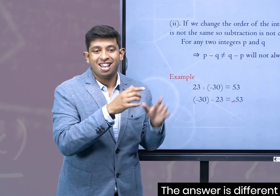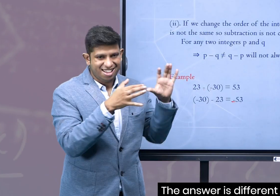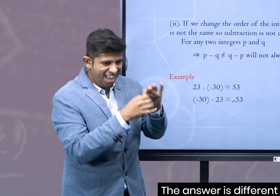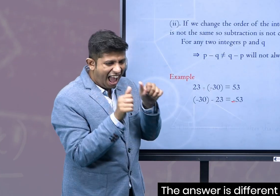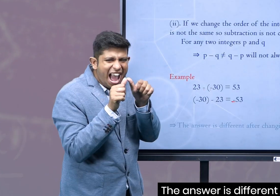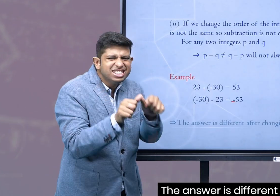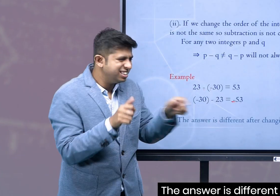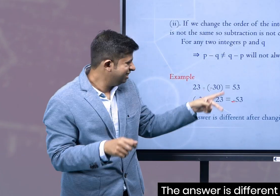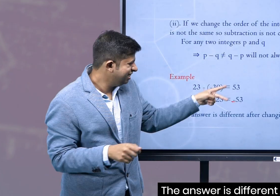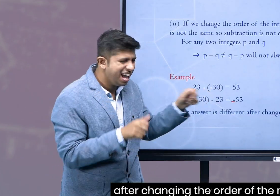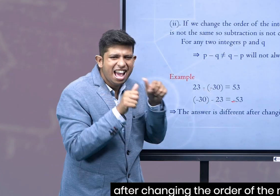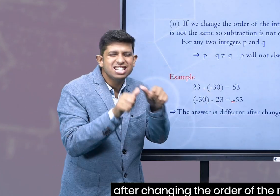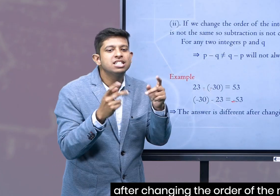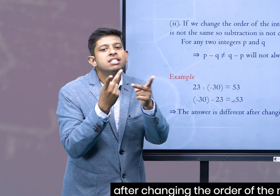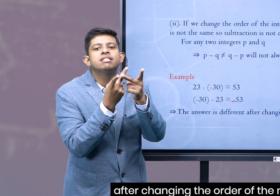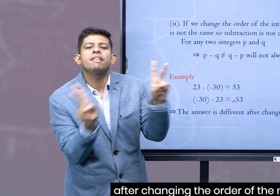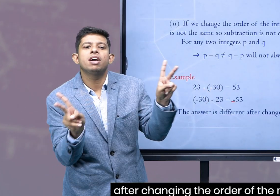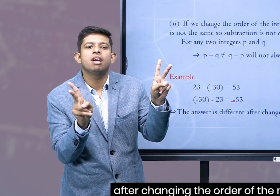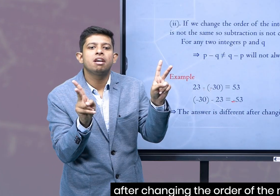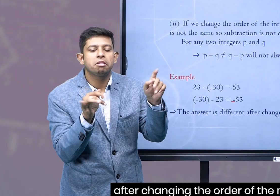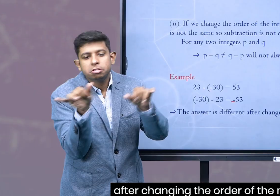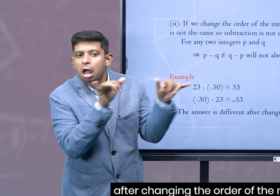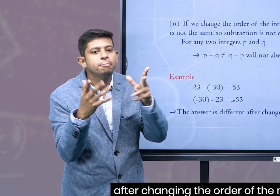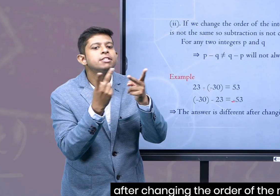The answer is different after changing the order of the numbers.